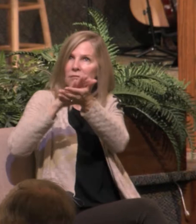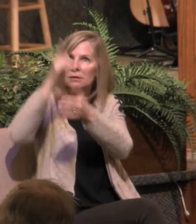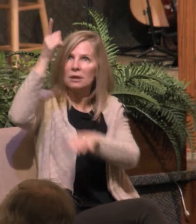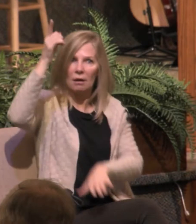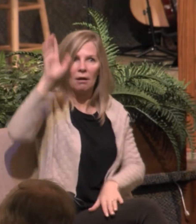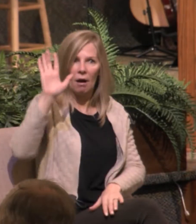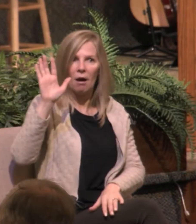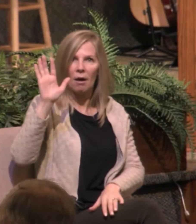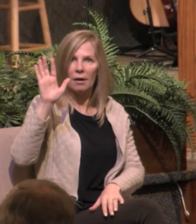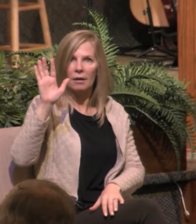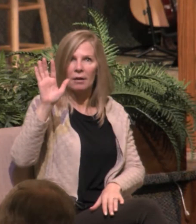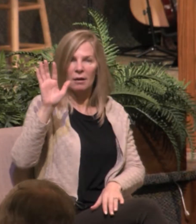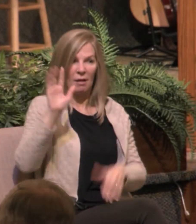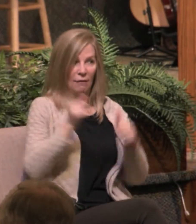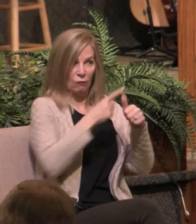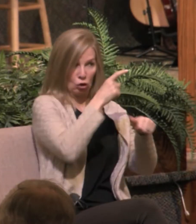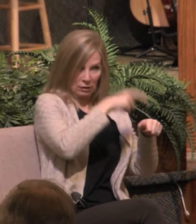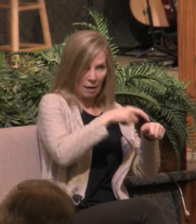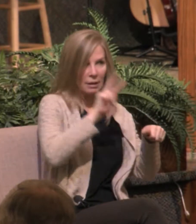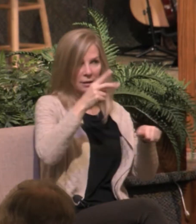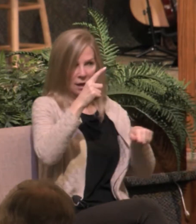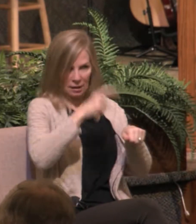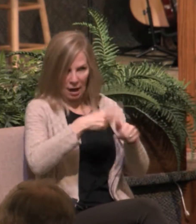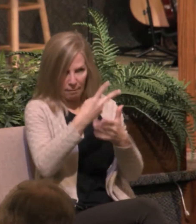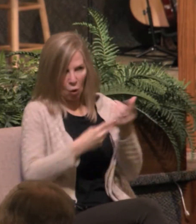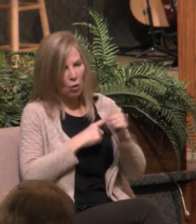to here in Hebrews 11.